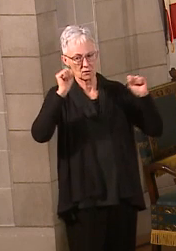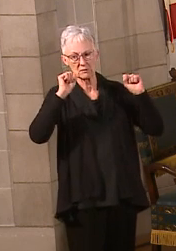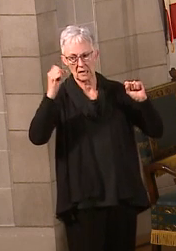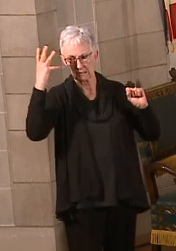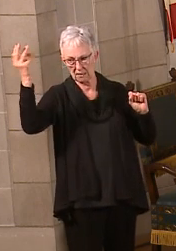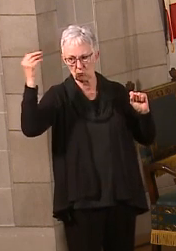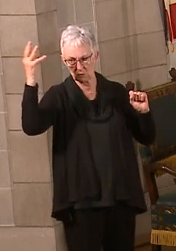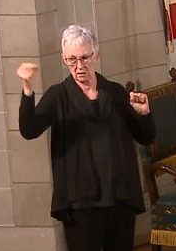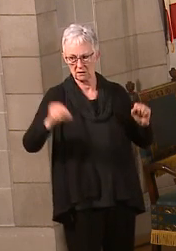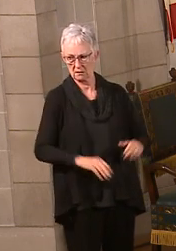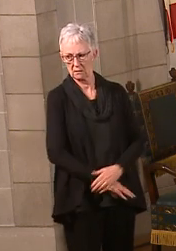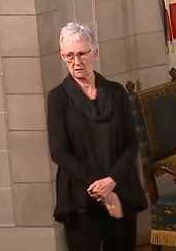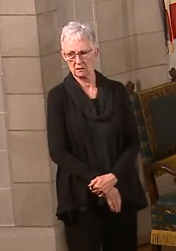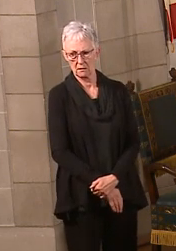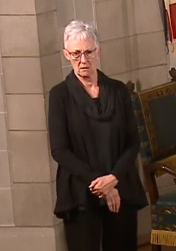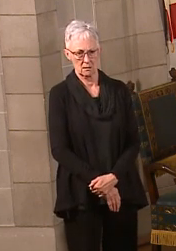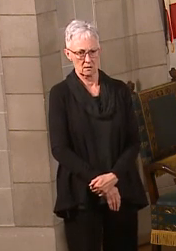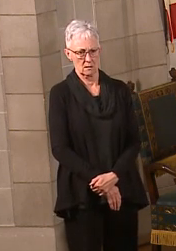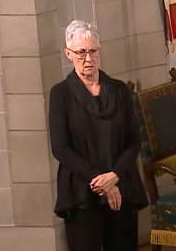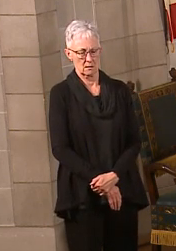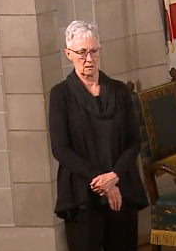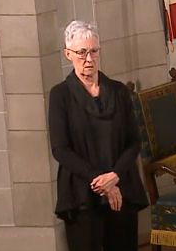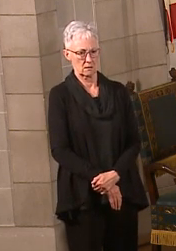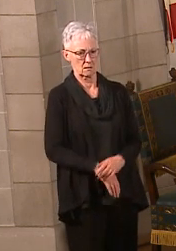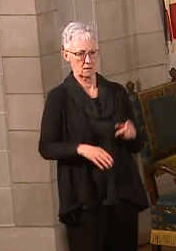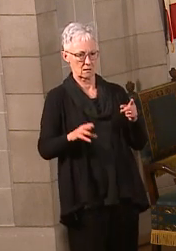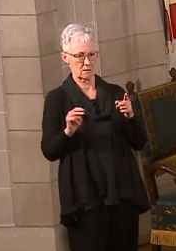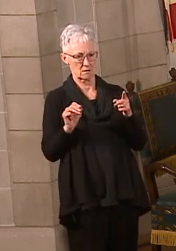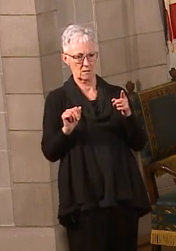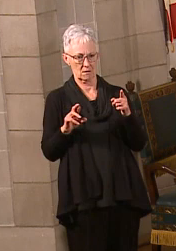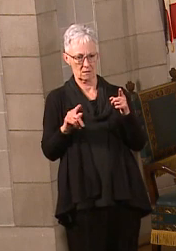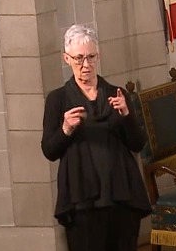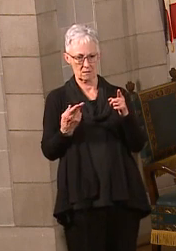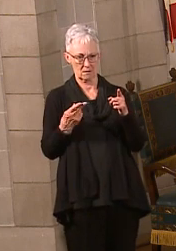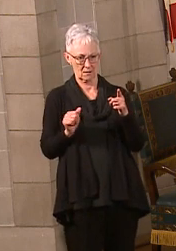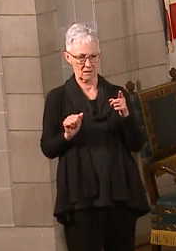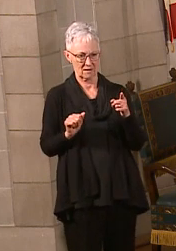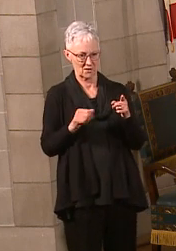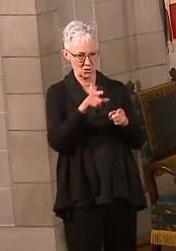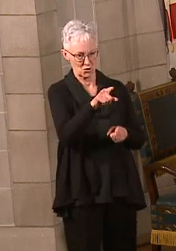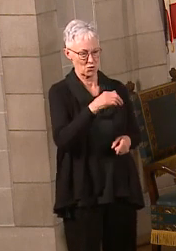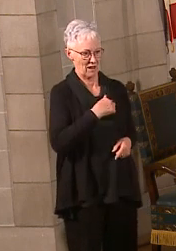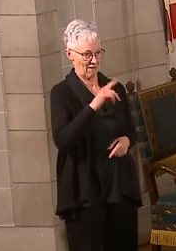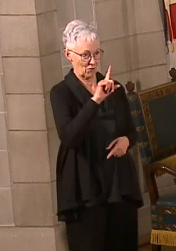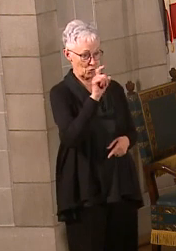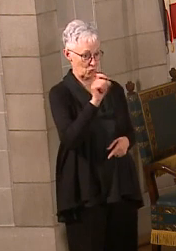audience. Martha, come on, you always got questions. All